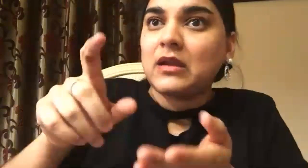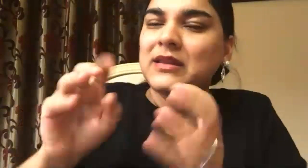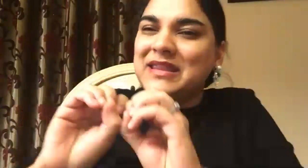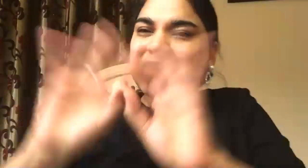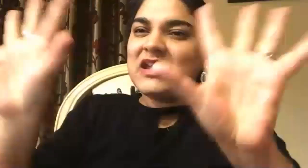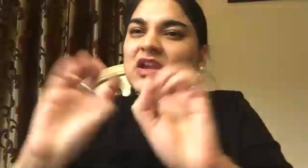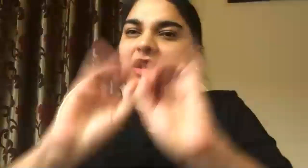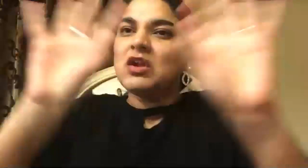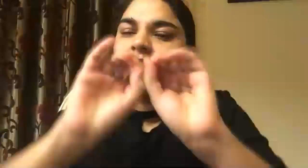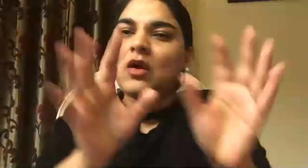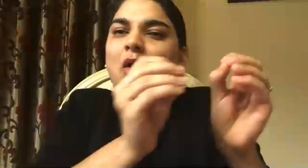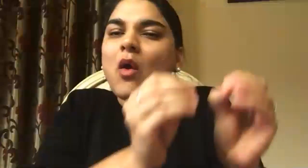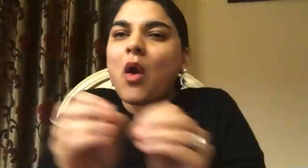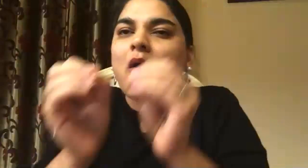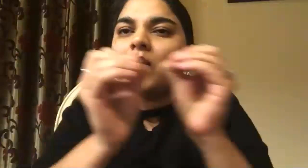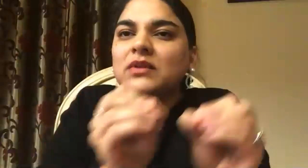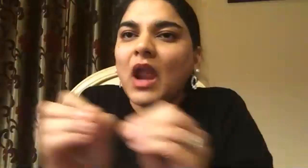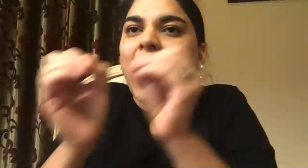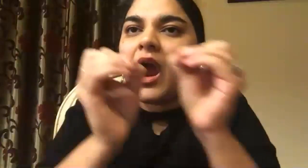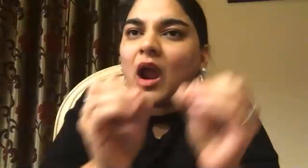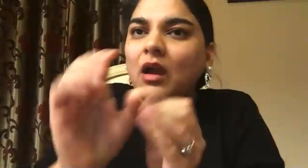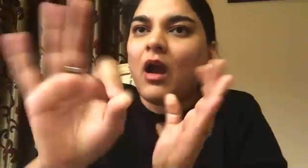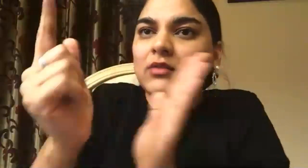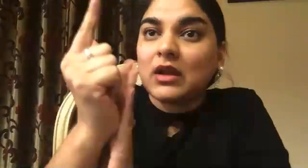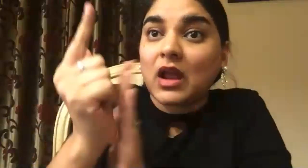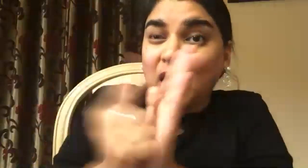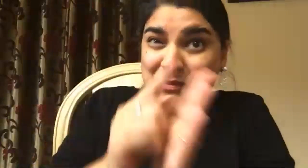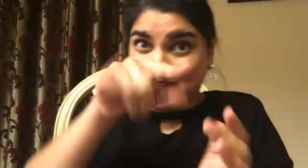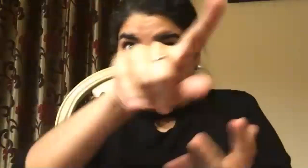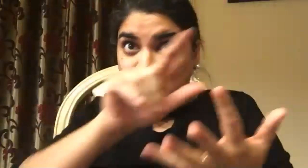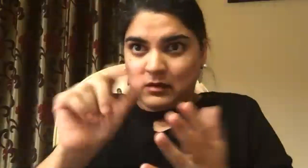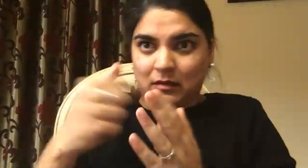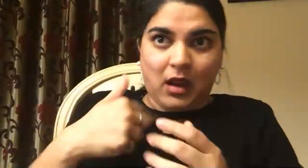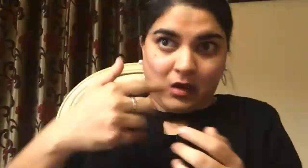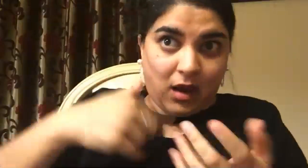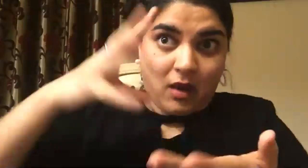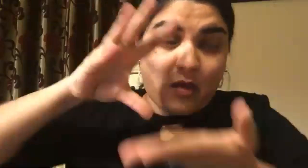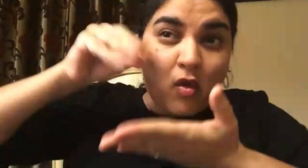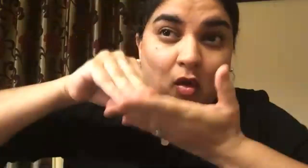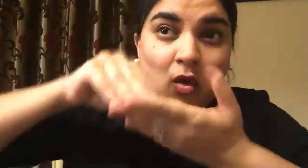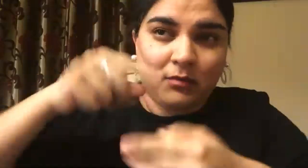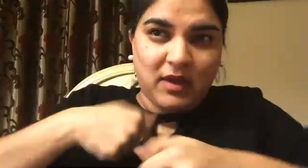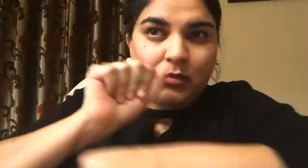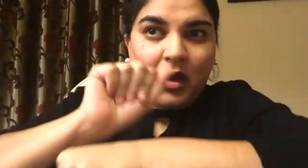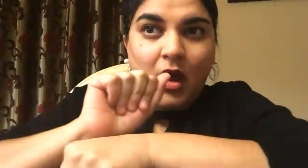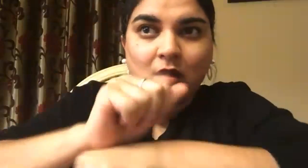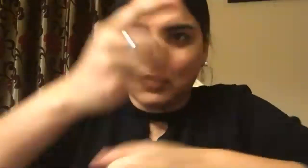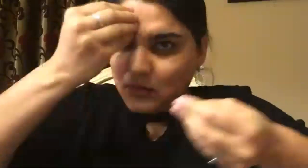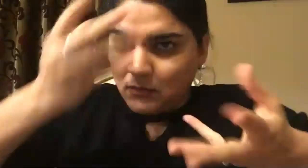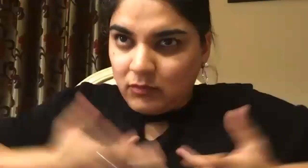what's wrong, what's needed. It needs to be more clear. It needs to be more organized. It needs to be more concise of what exactly is needed.